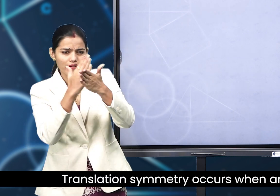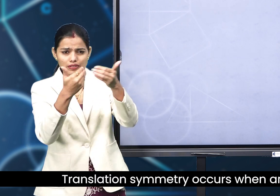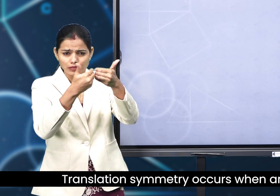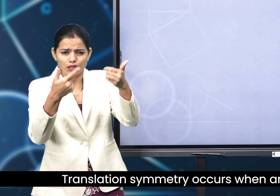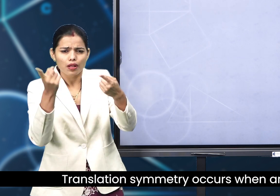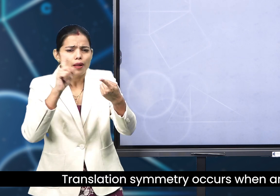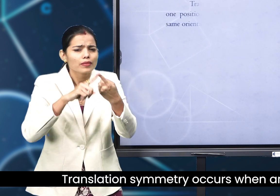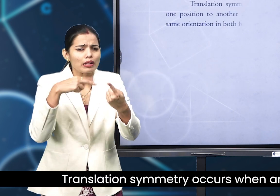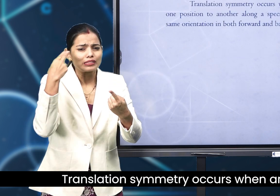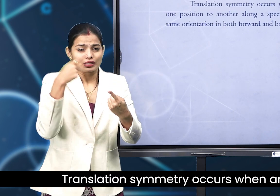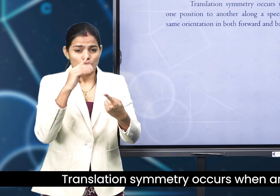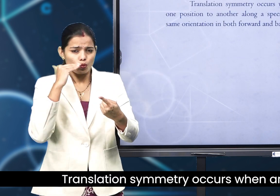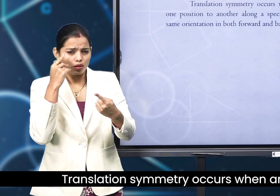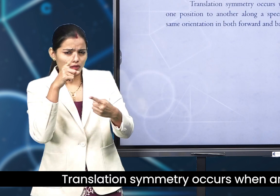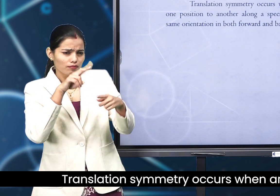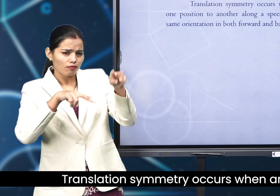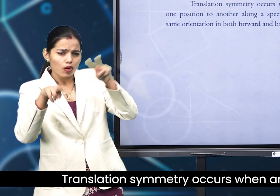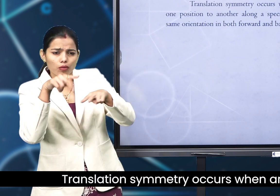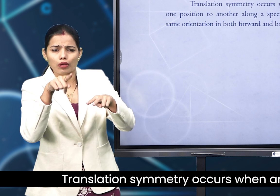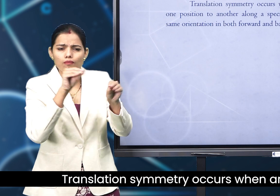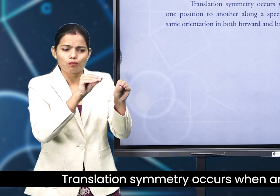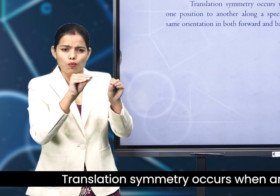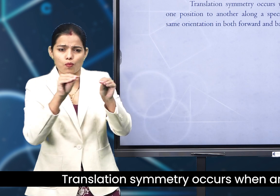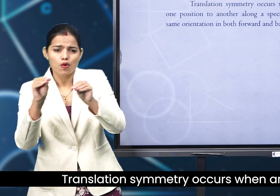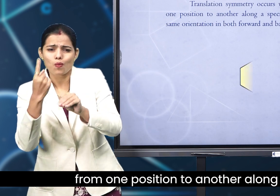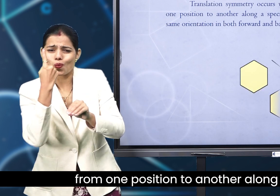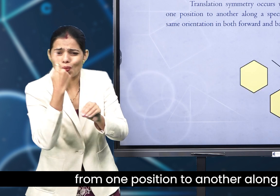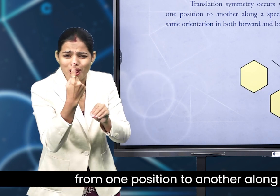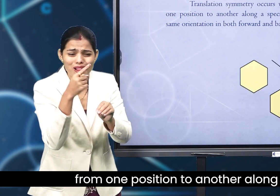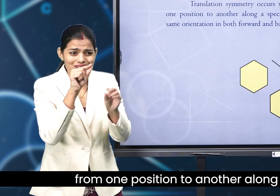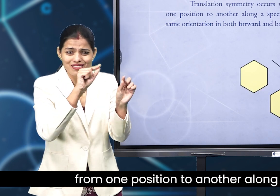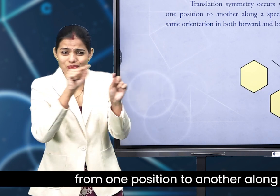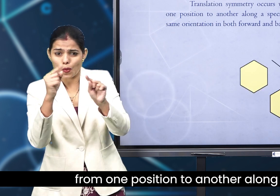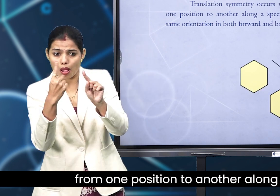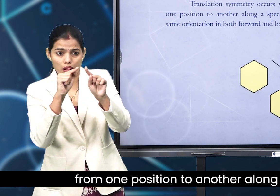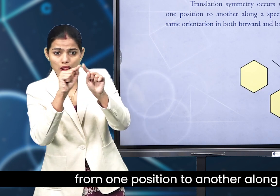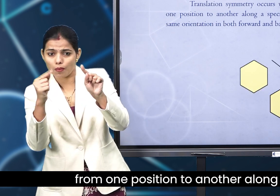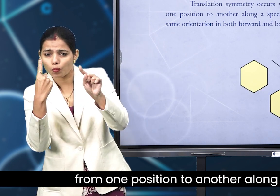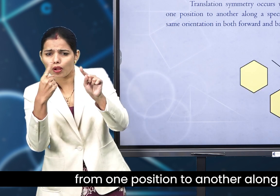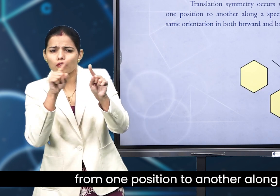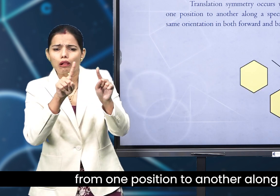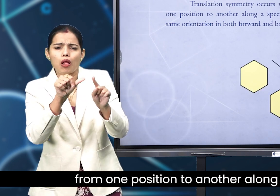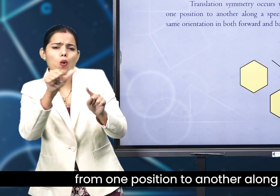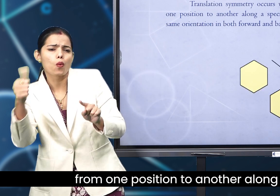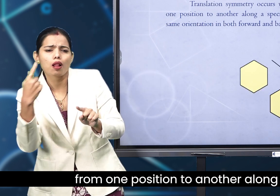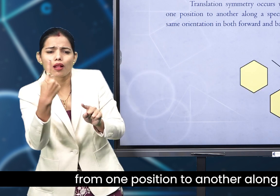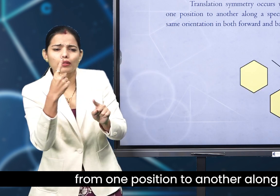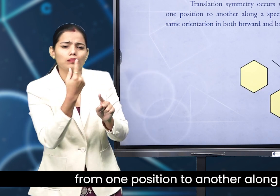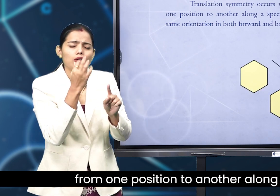translation symmetry occurs when an object can be moved from one position to another along a specific